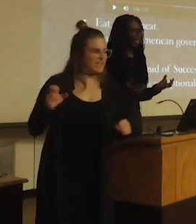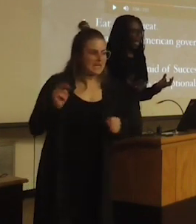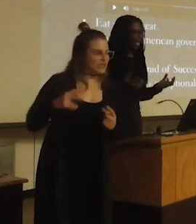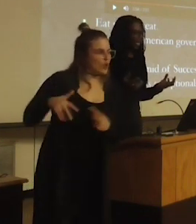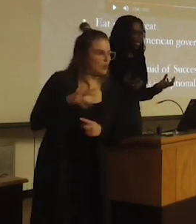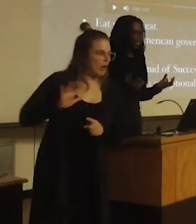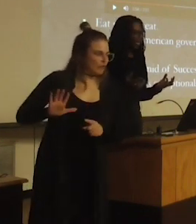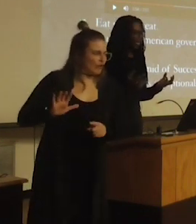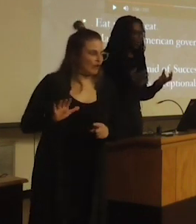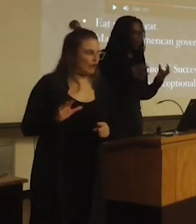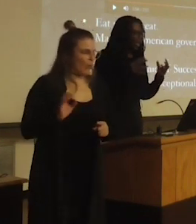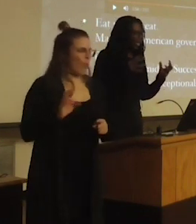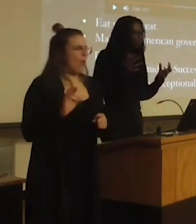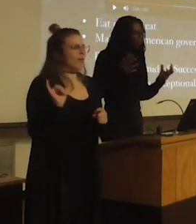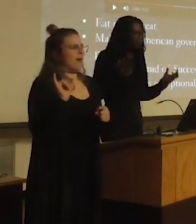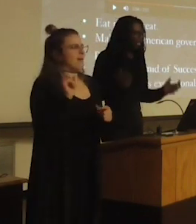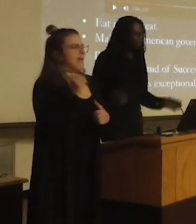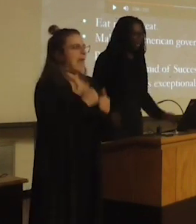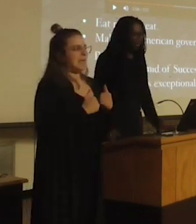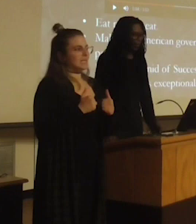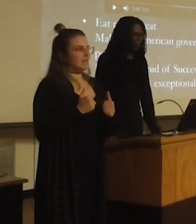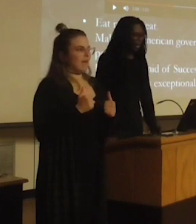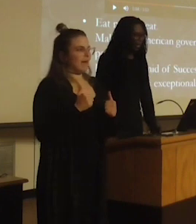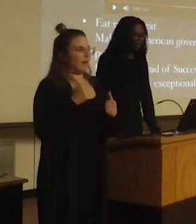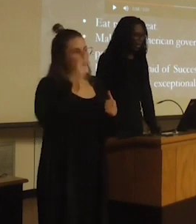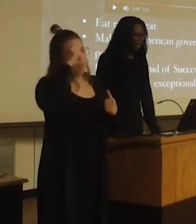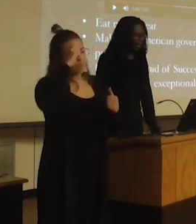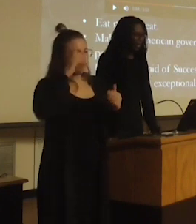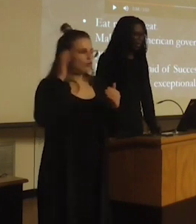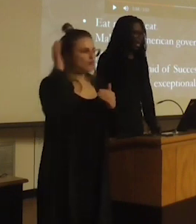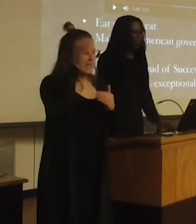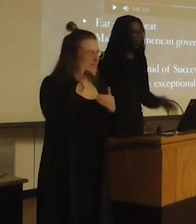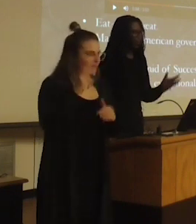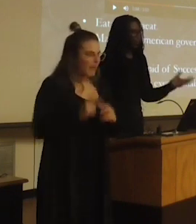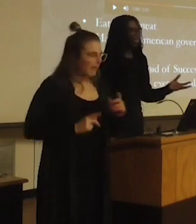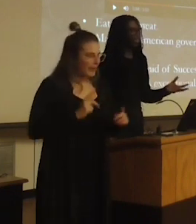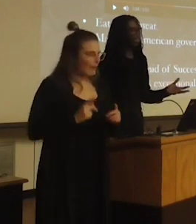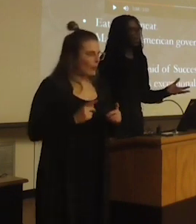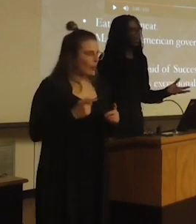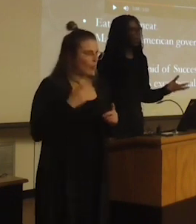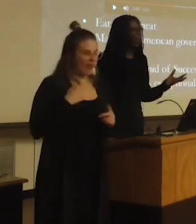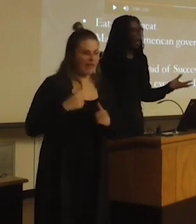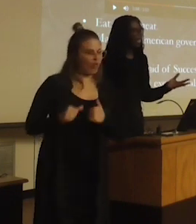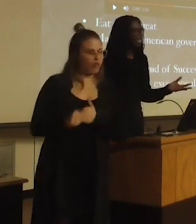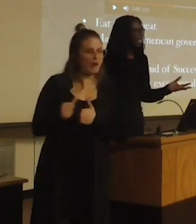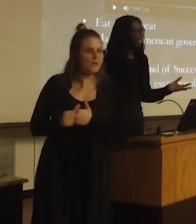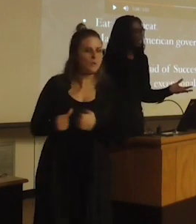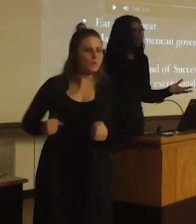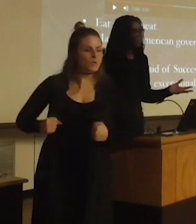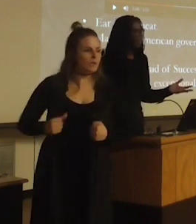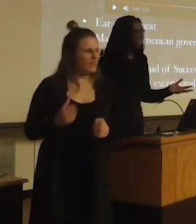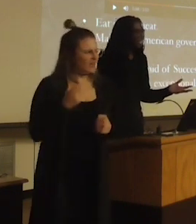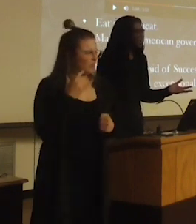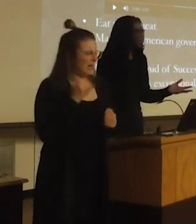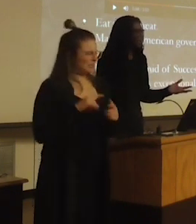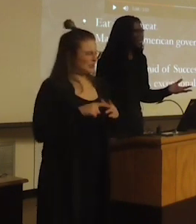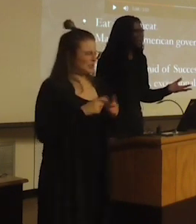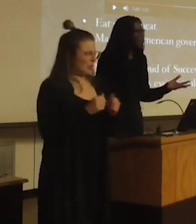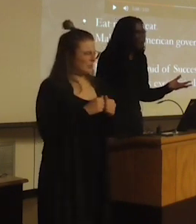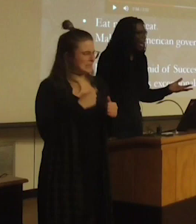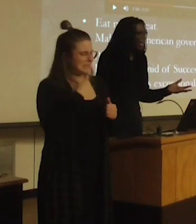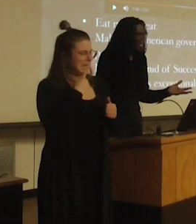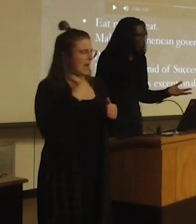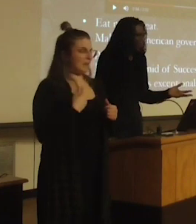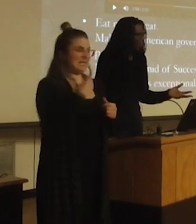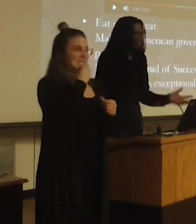or any progressive people that were threatening her. Why did she start with eating more